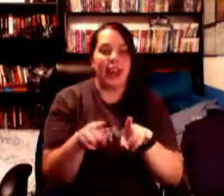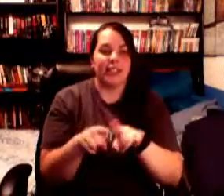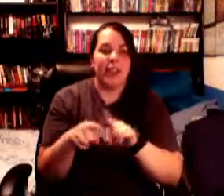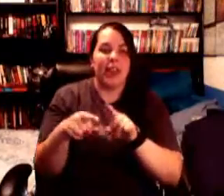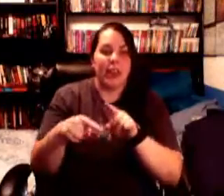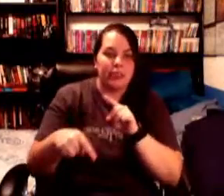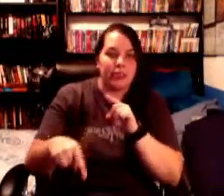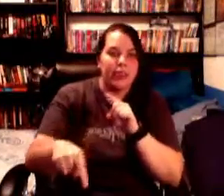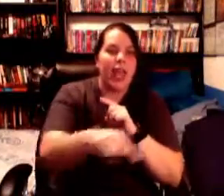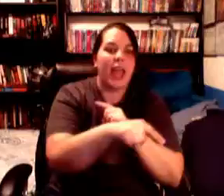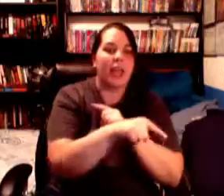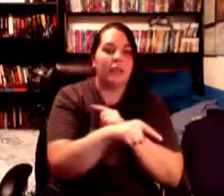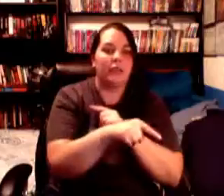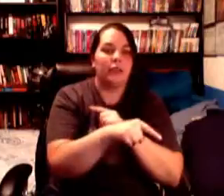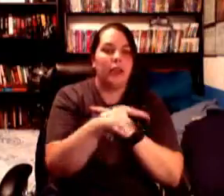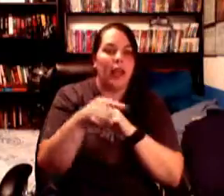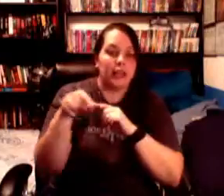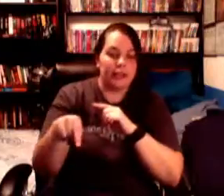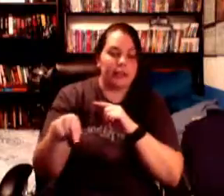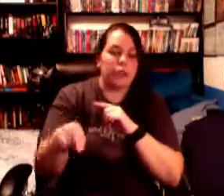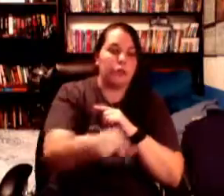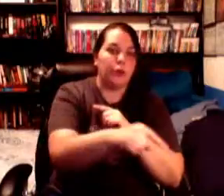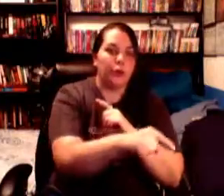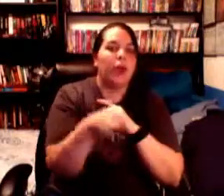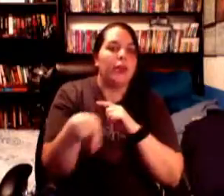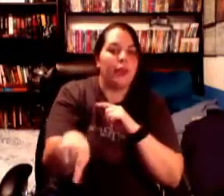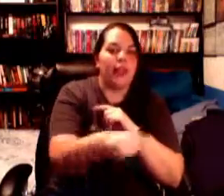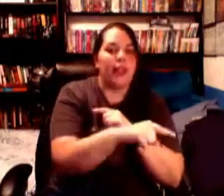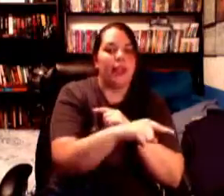as they, again it's like you, they